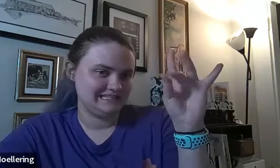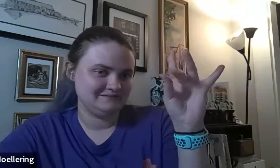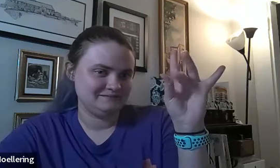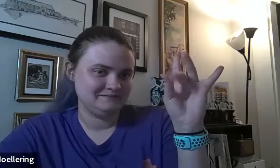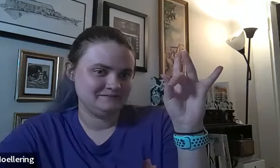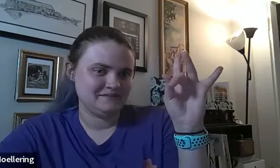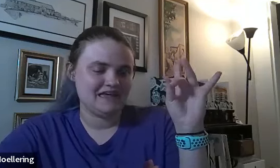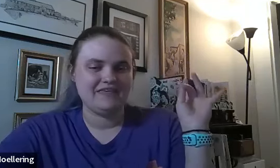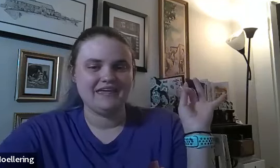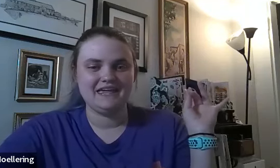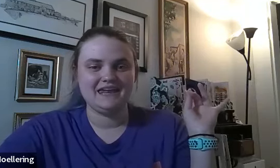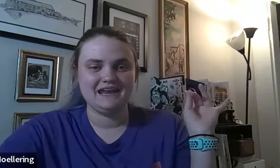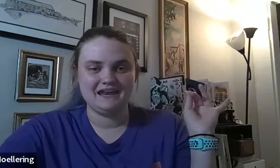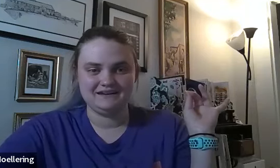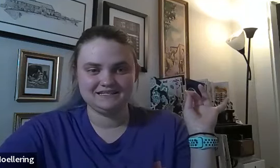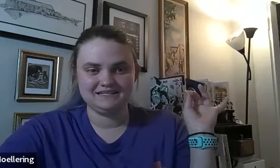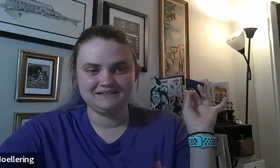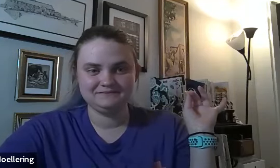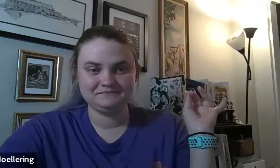18. And then 19.